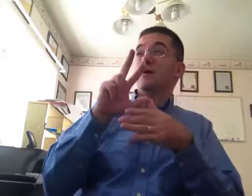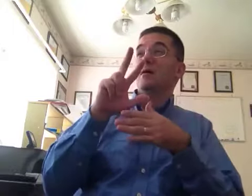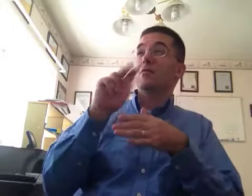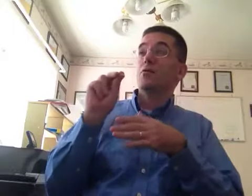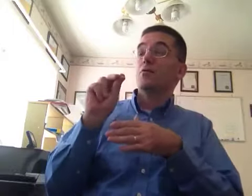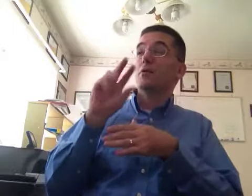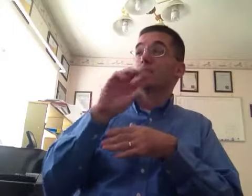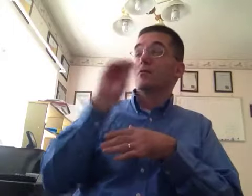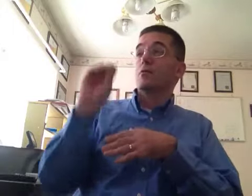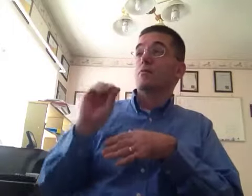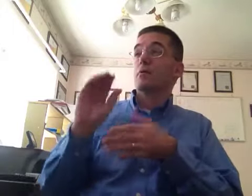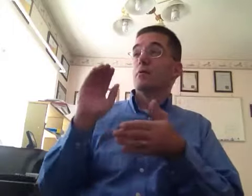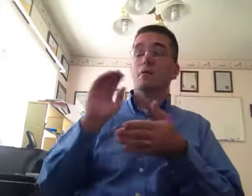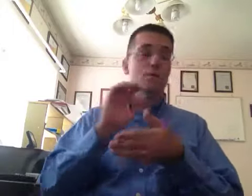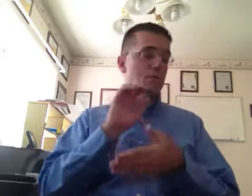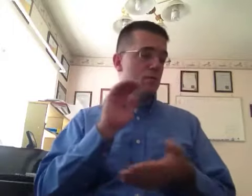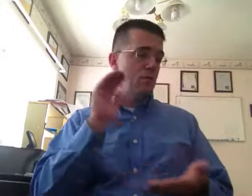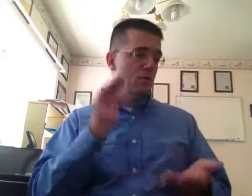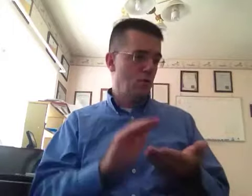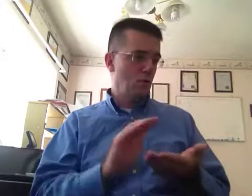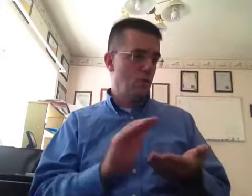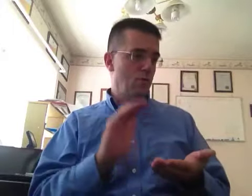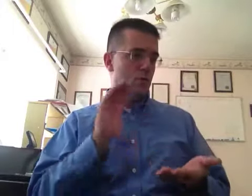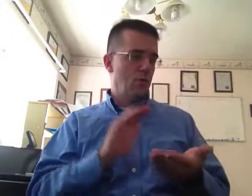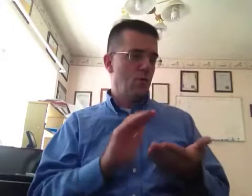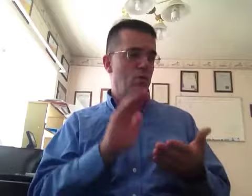30%. Yeah, low. Yes. But low to medium, okay.